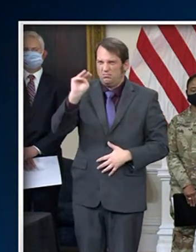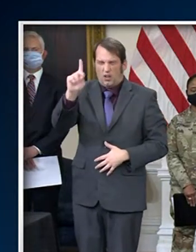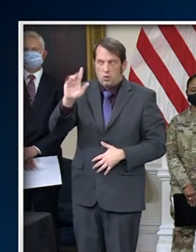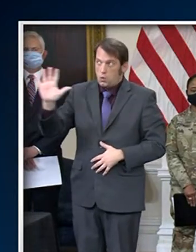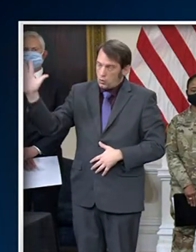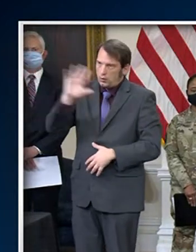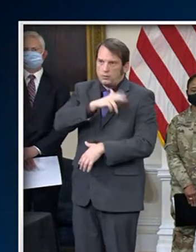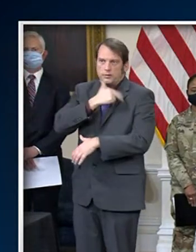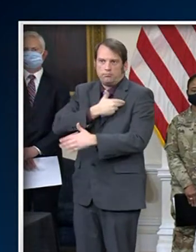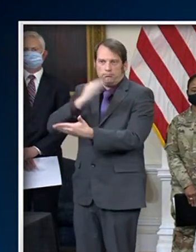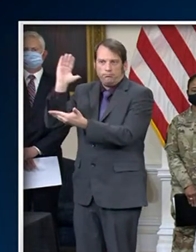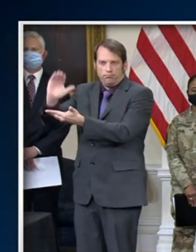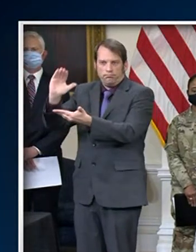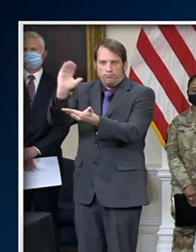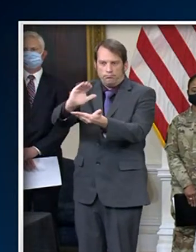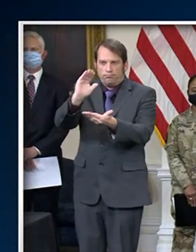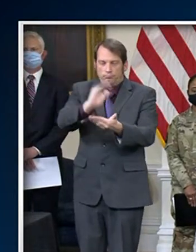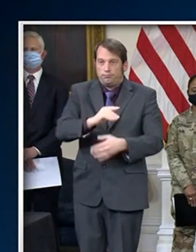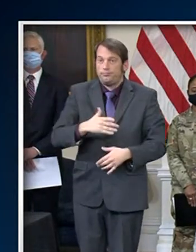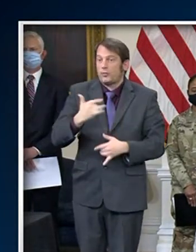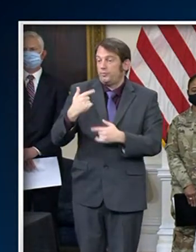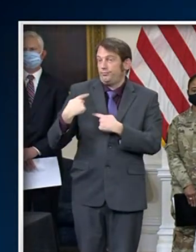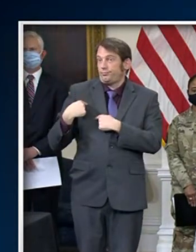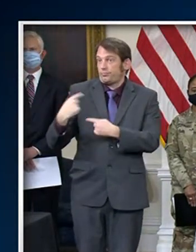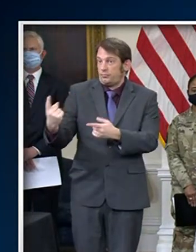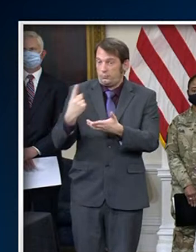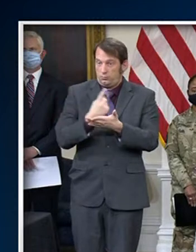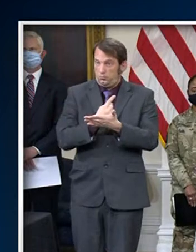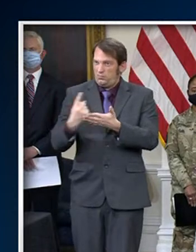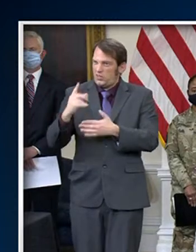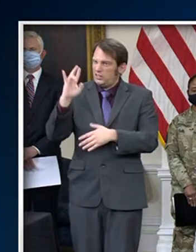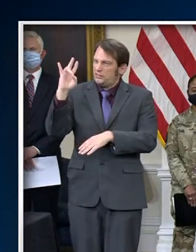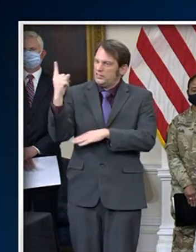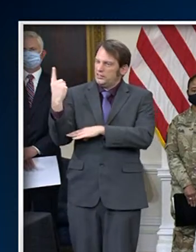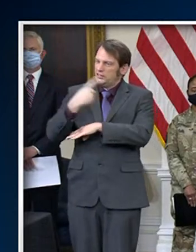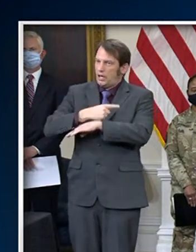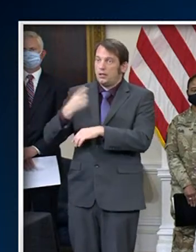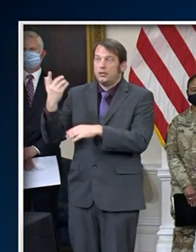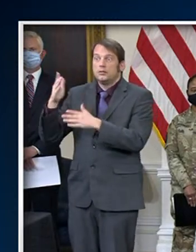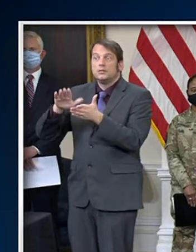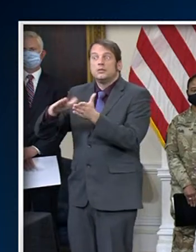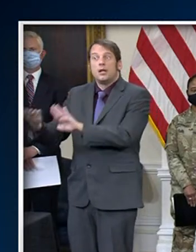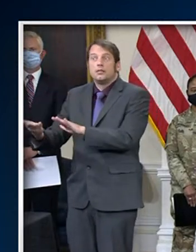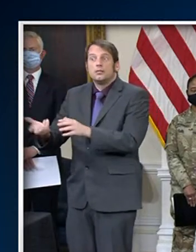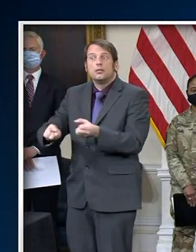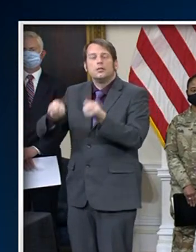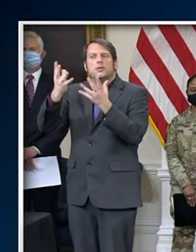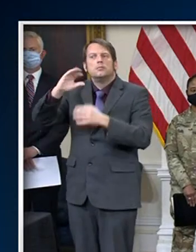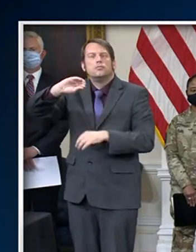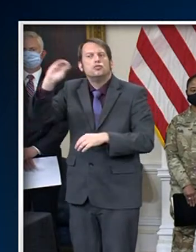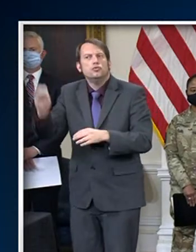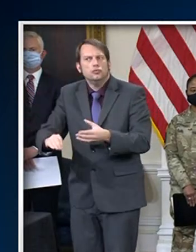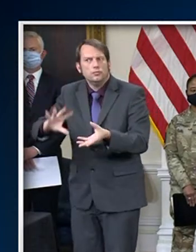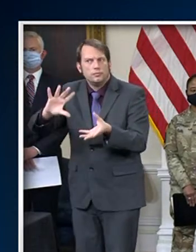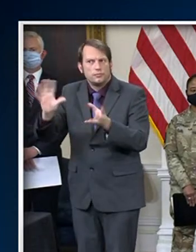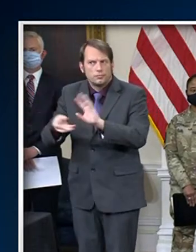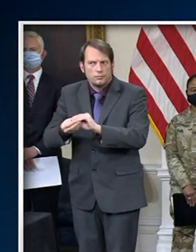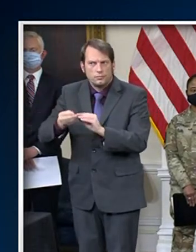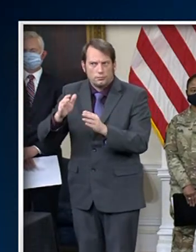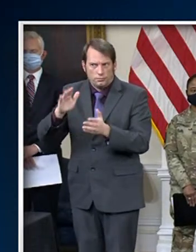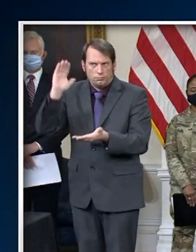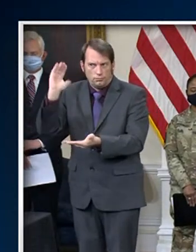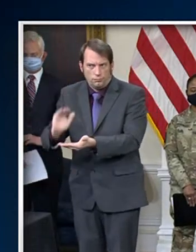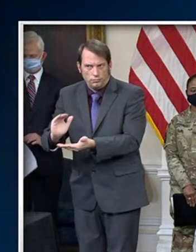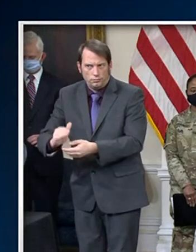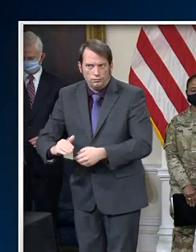deaths has decreased by 26% just over the last 2 weeks. And the number of nursing homes with